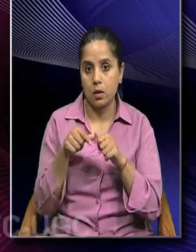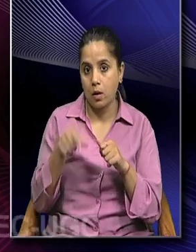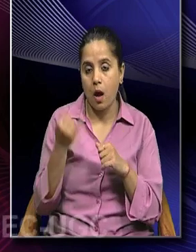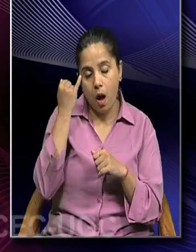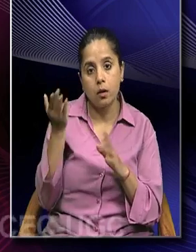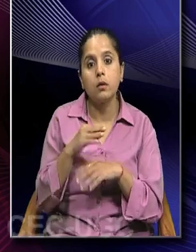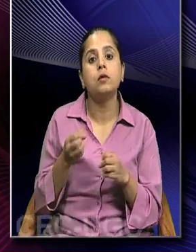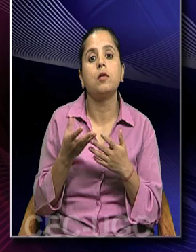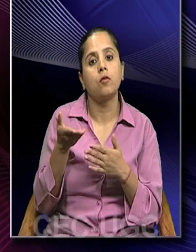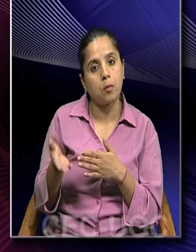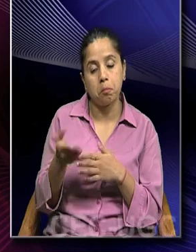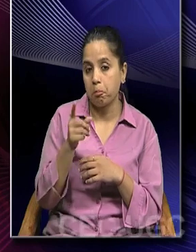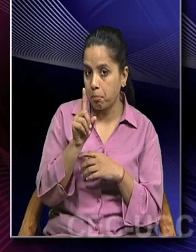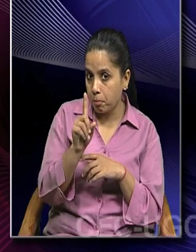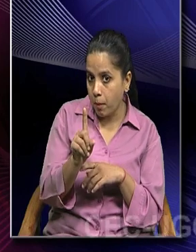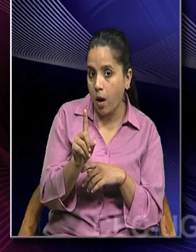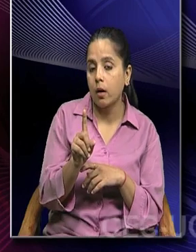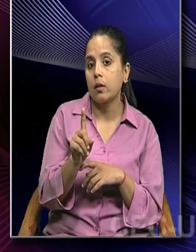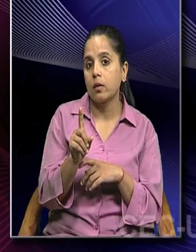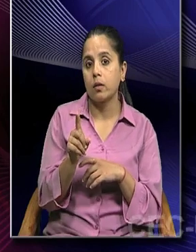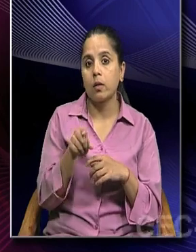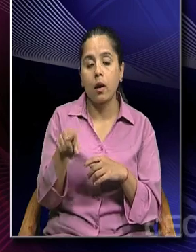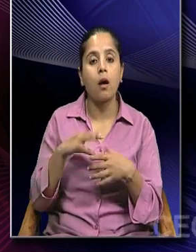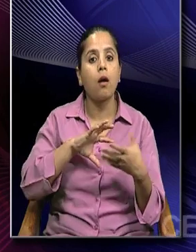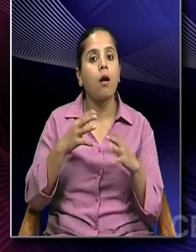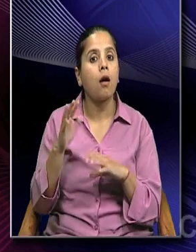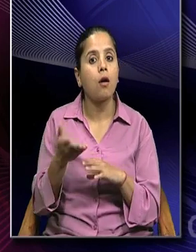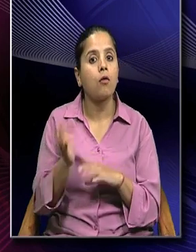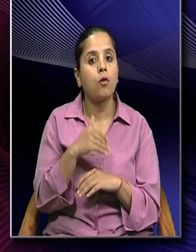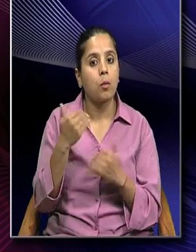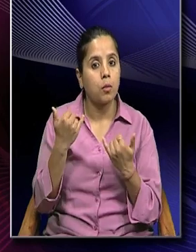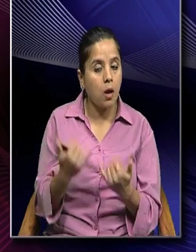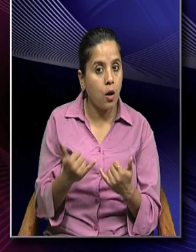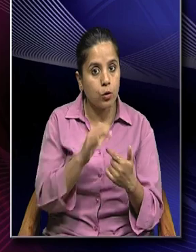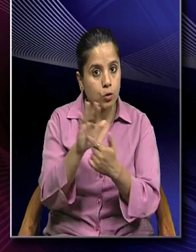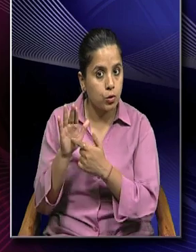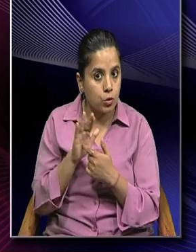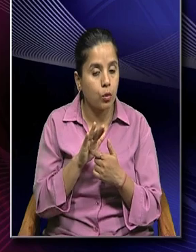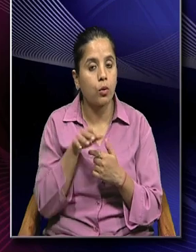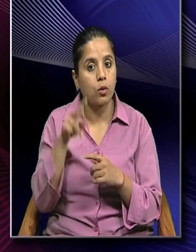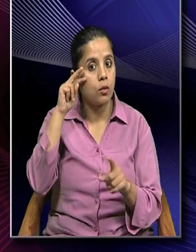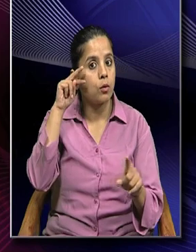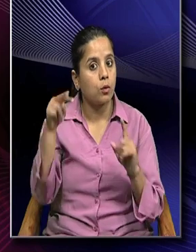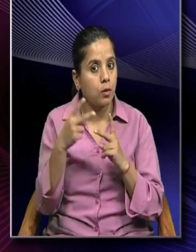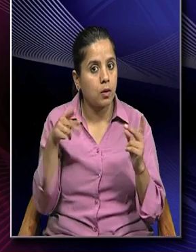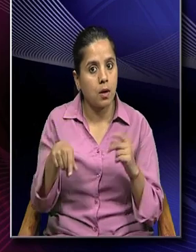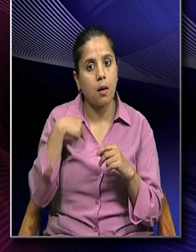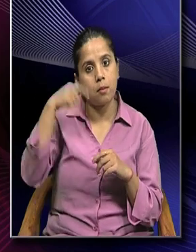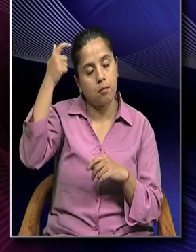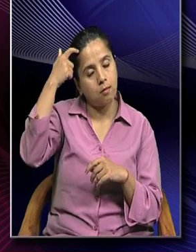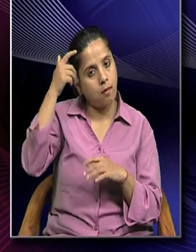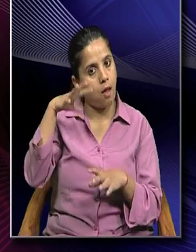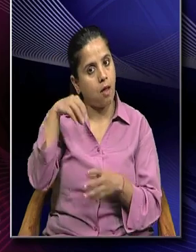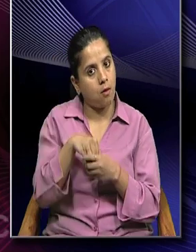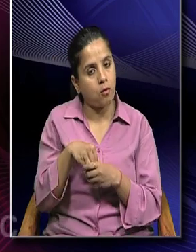from there, but they are being developed from the present day perspective, that is keeping in mind